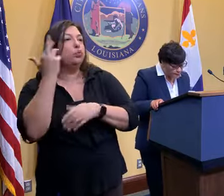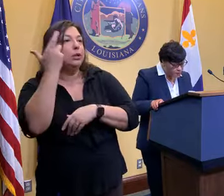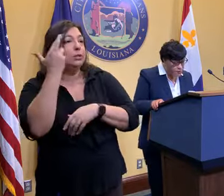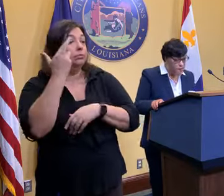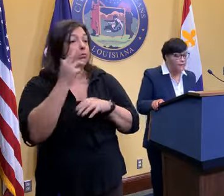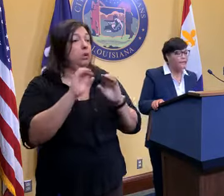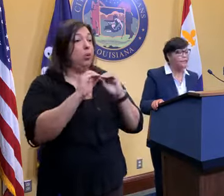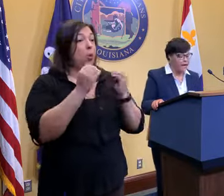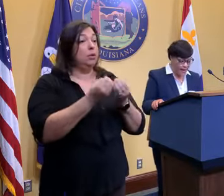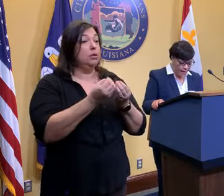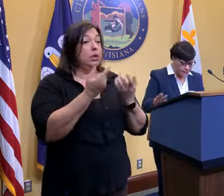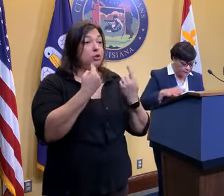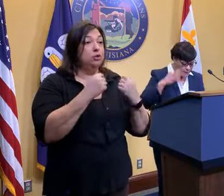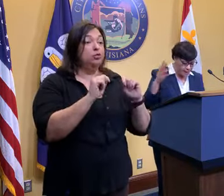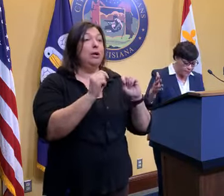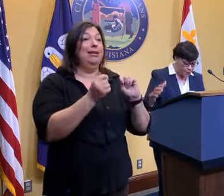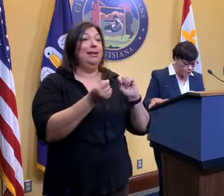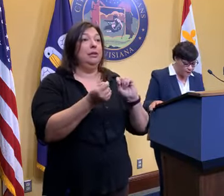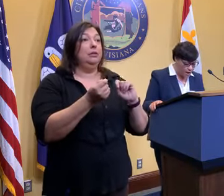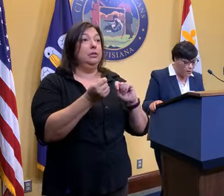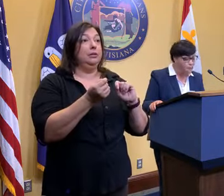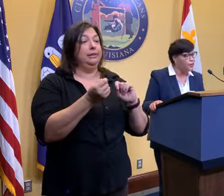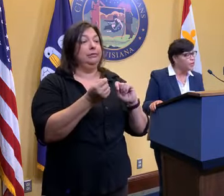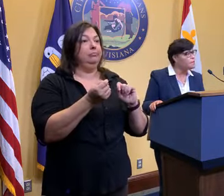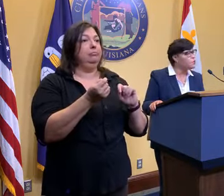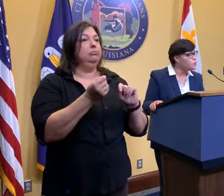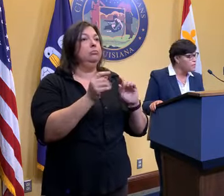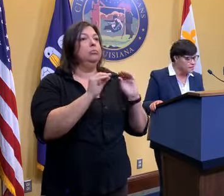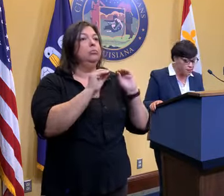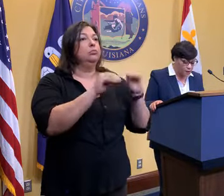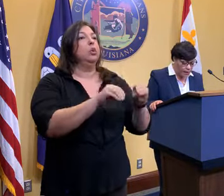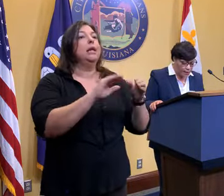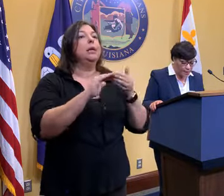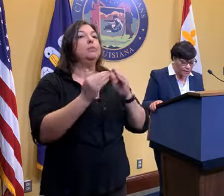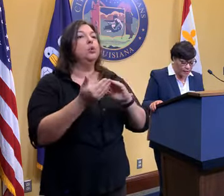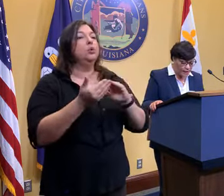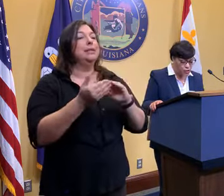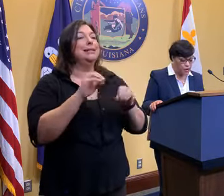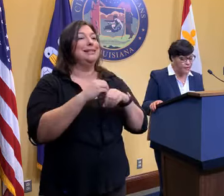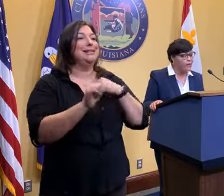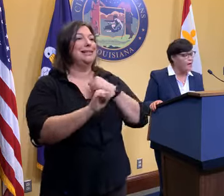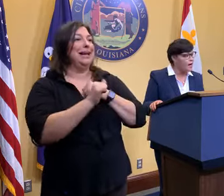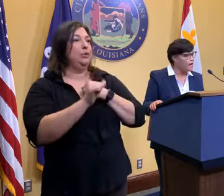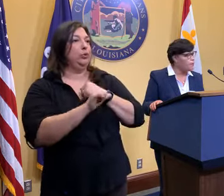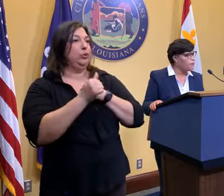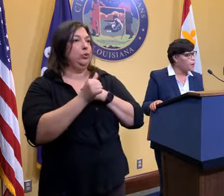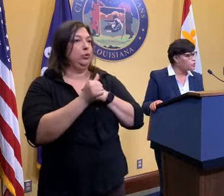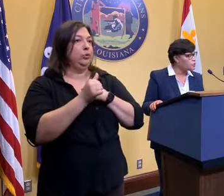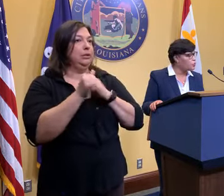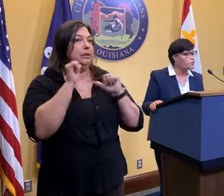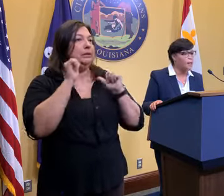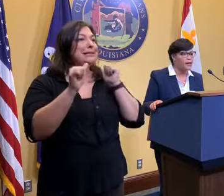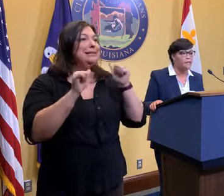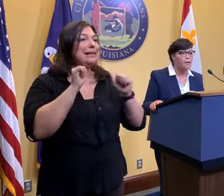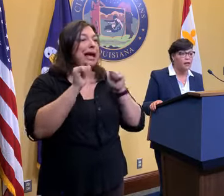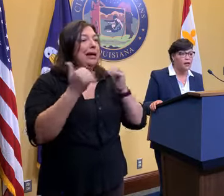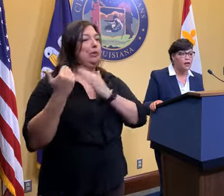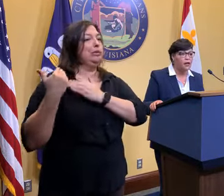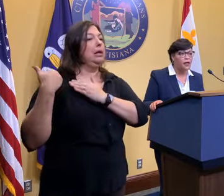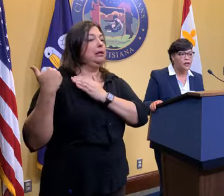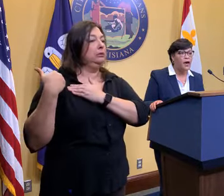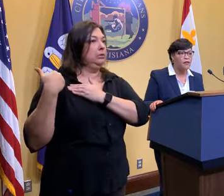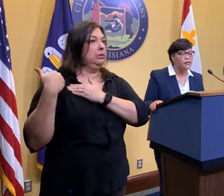has attempted to make this name for himself by putting communities in danger and denying personal